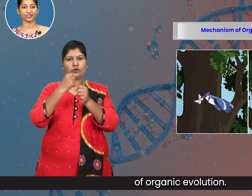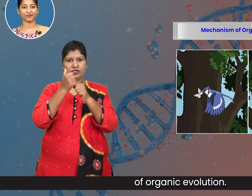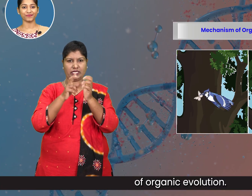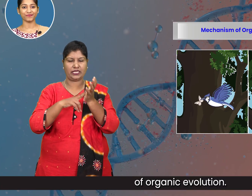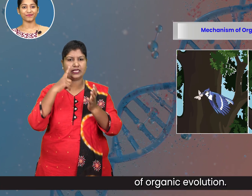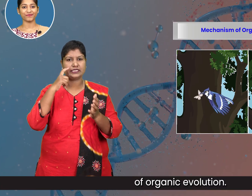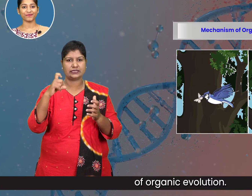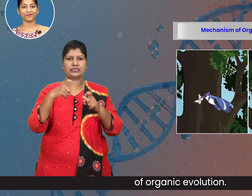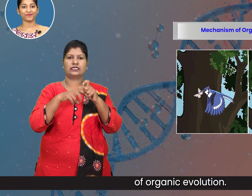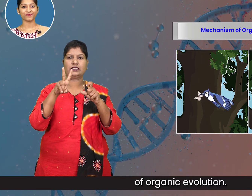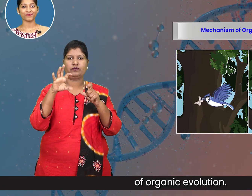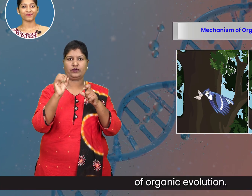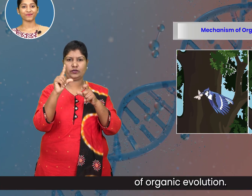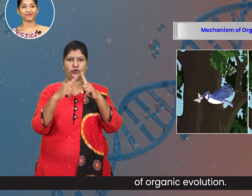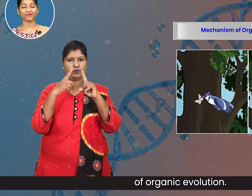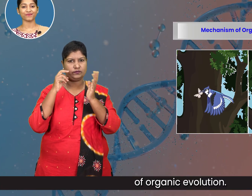evolution.